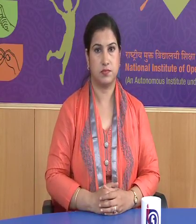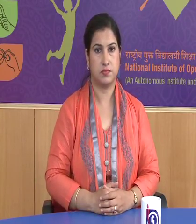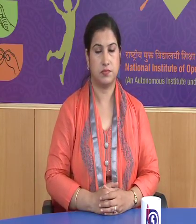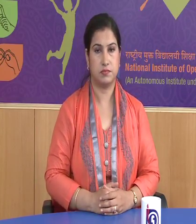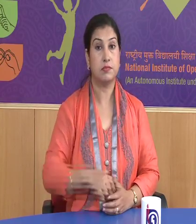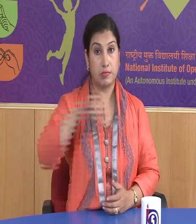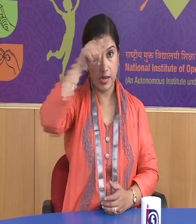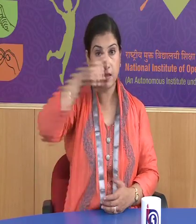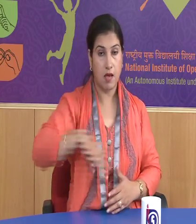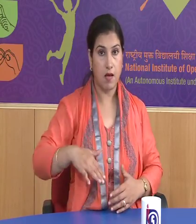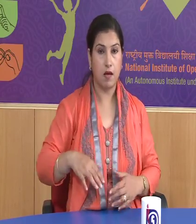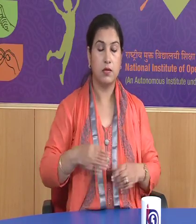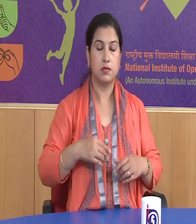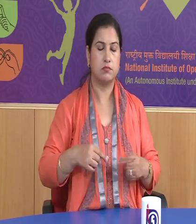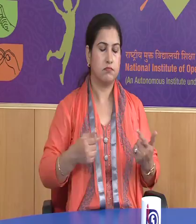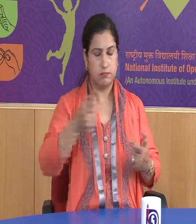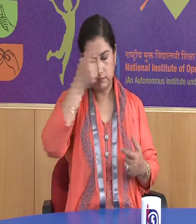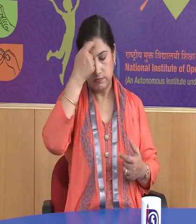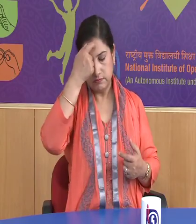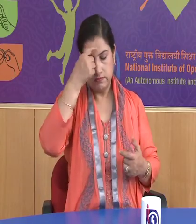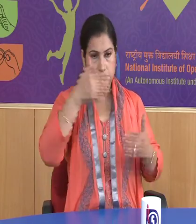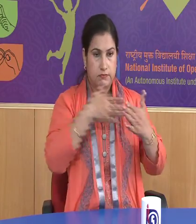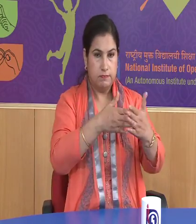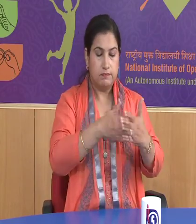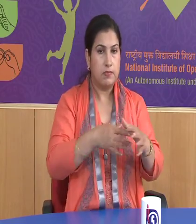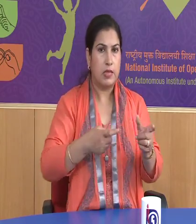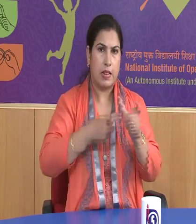India has been facing the problem of terrorism,